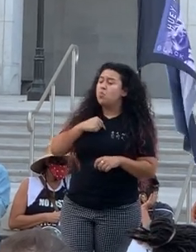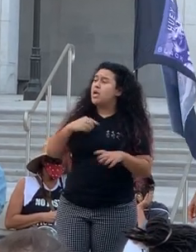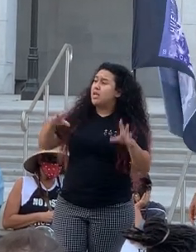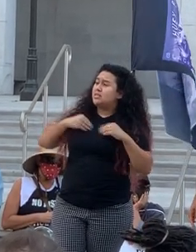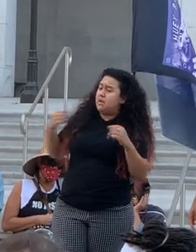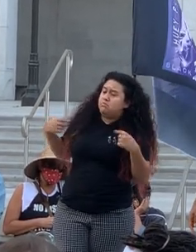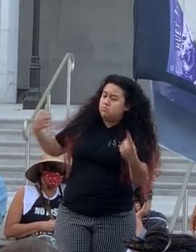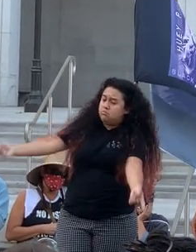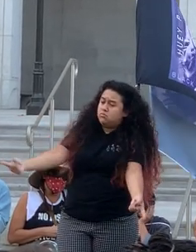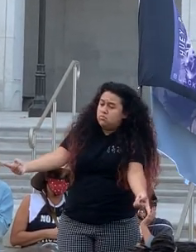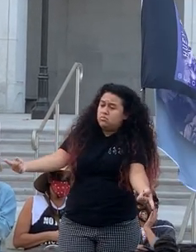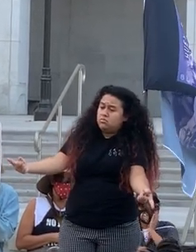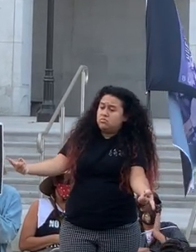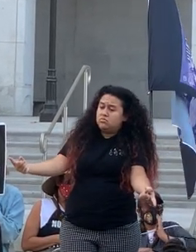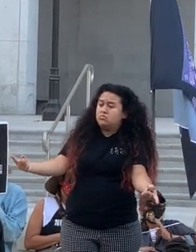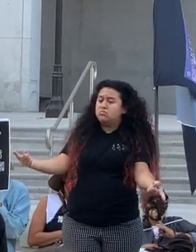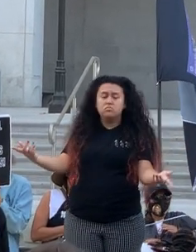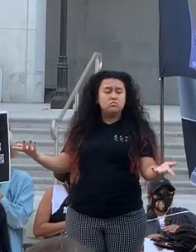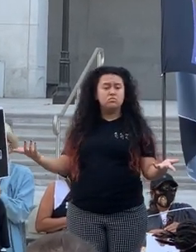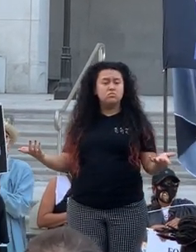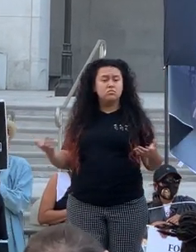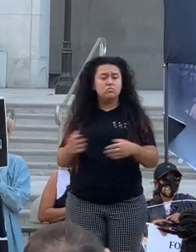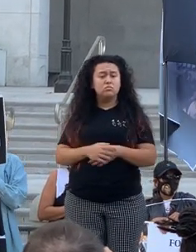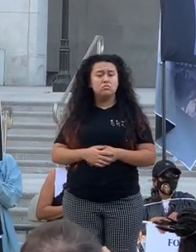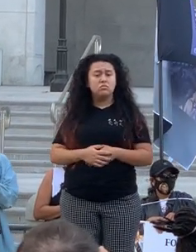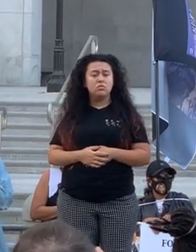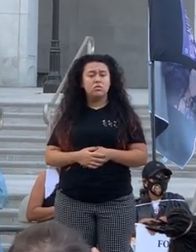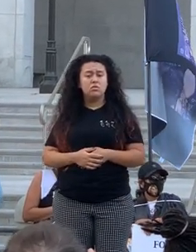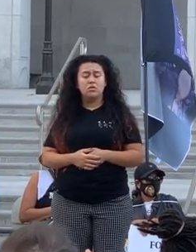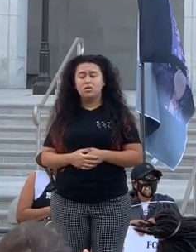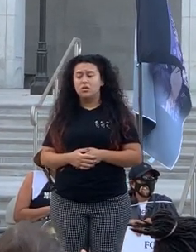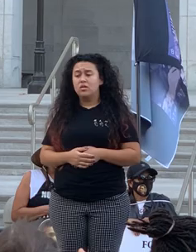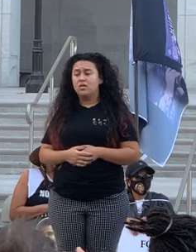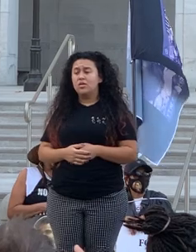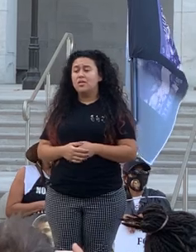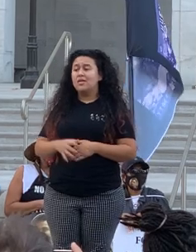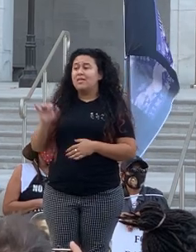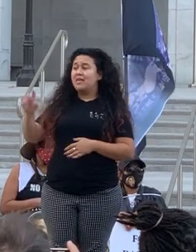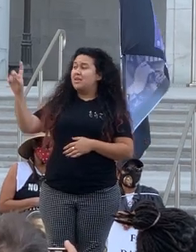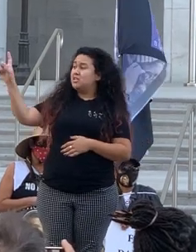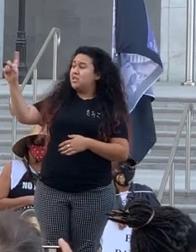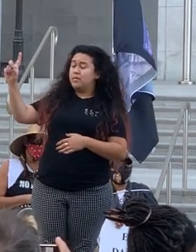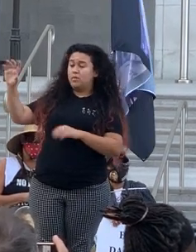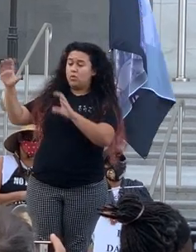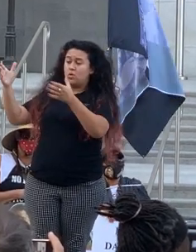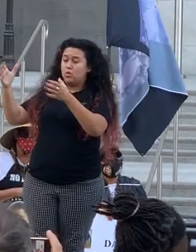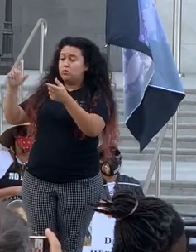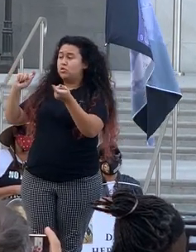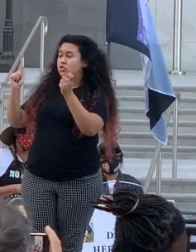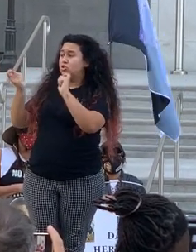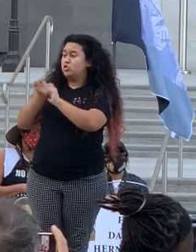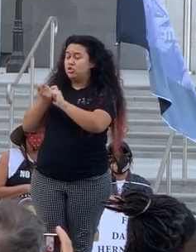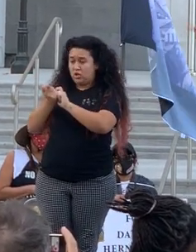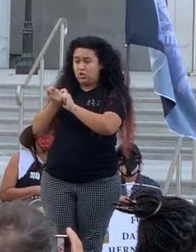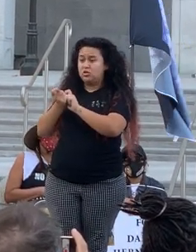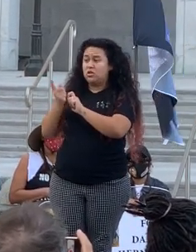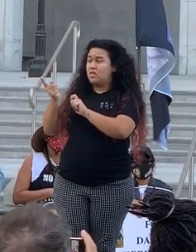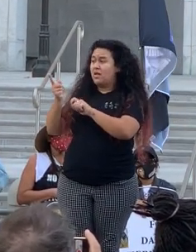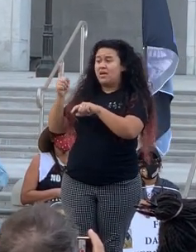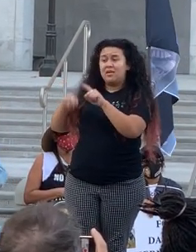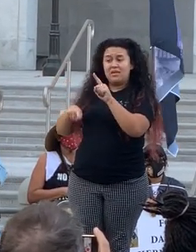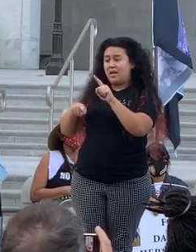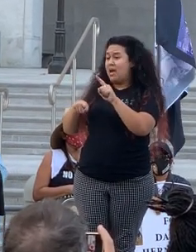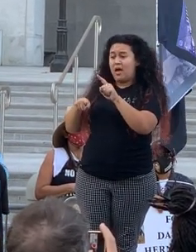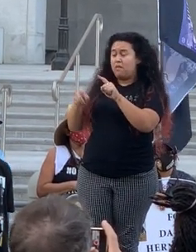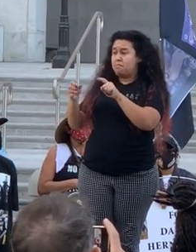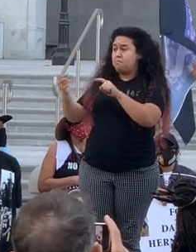that. The time when the Democratic Party changed to a place where they can never come back